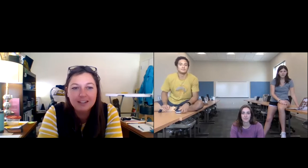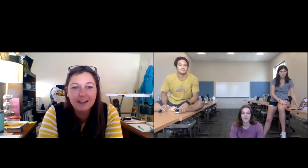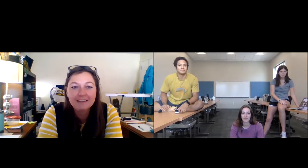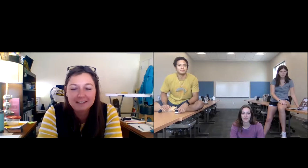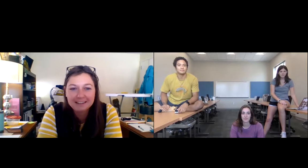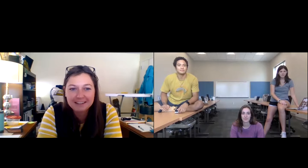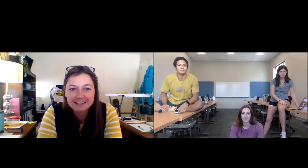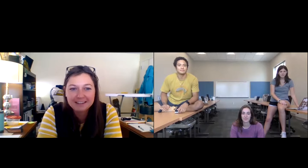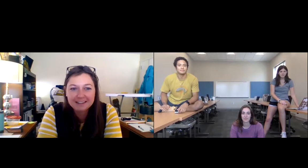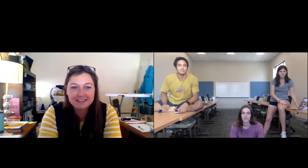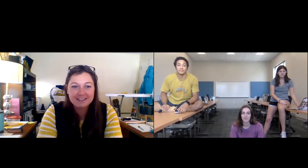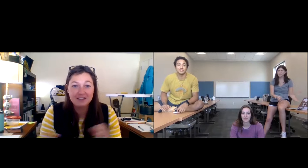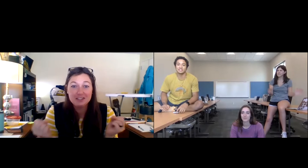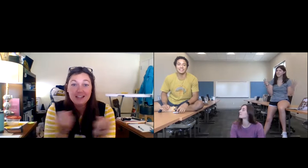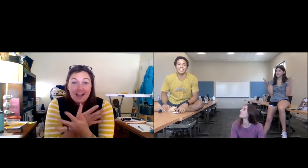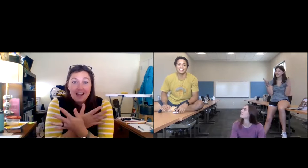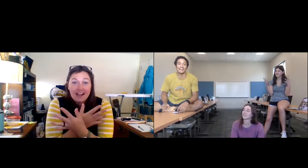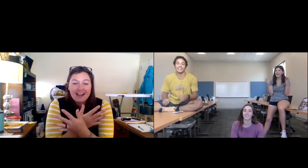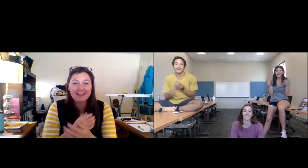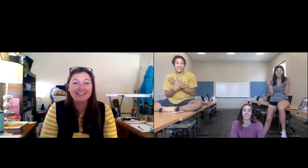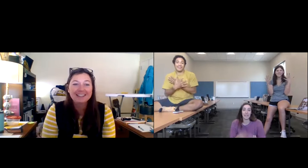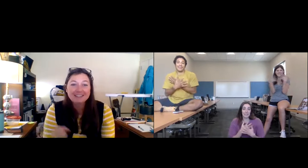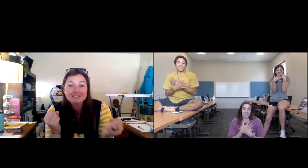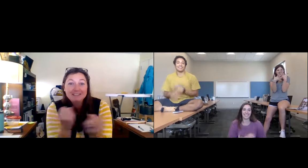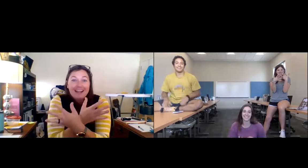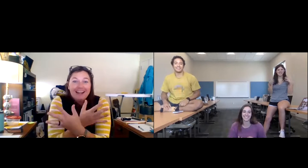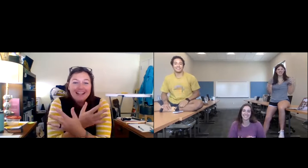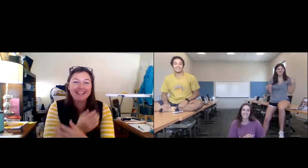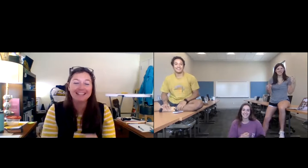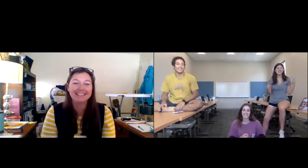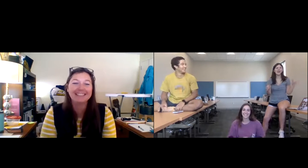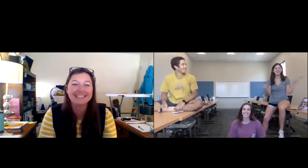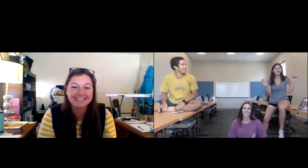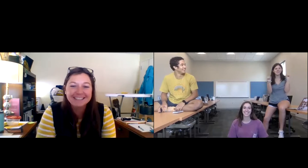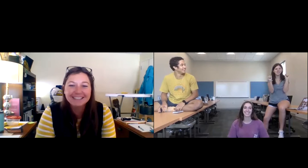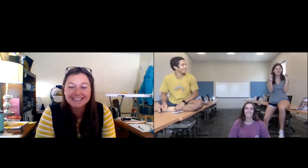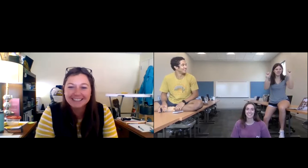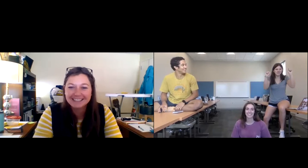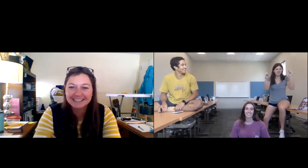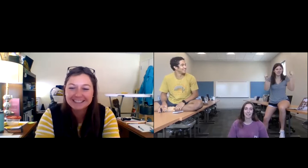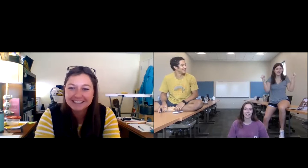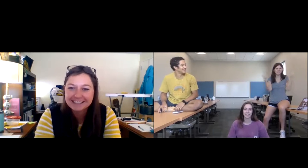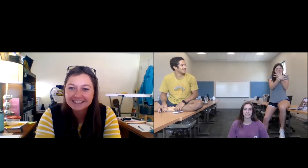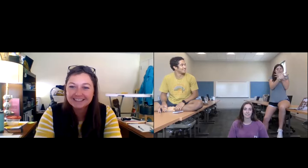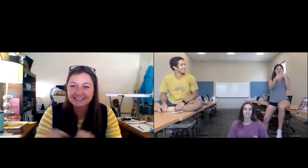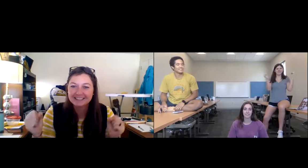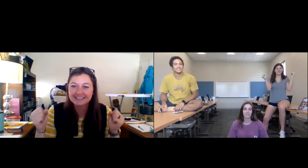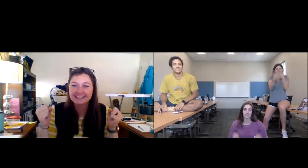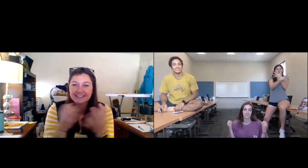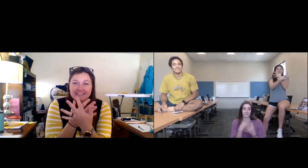Yeah. Yes. Just like that. Yeah. Like, It's like kind of like the chili, but instead of your fist, it's just like you're throwing your